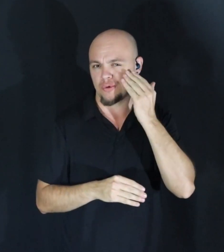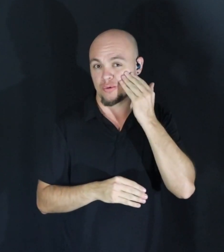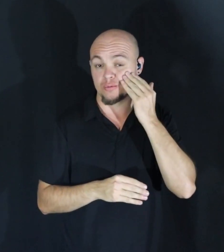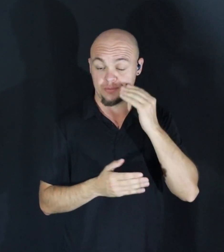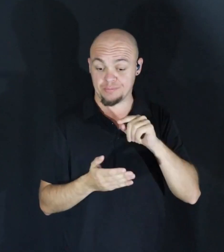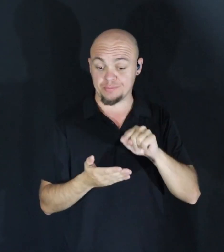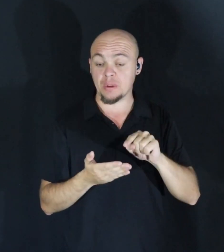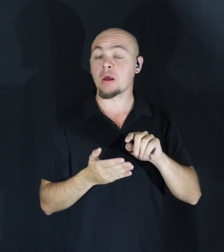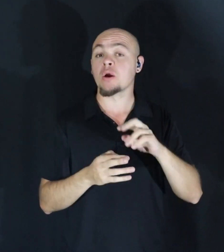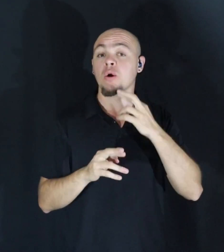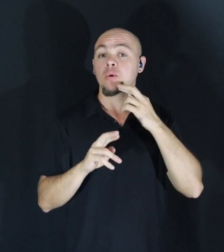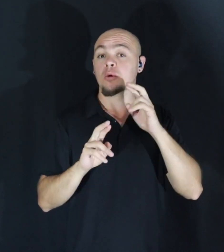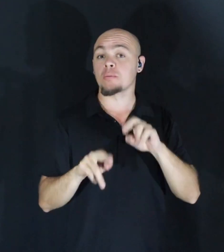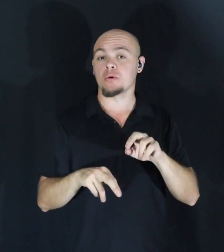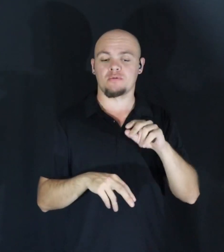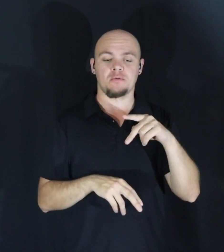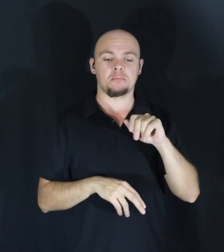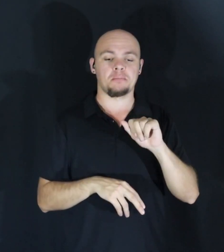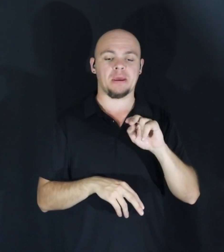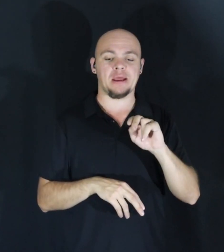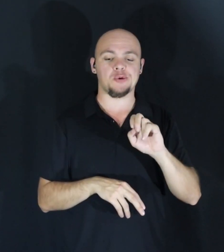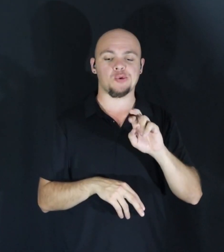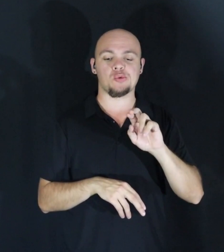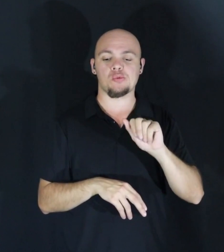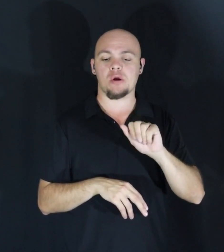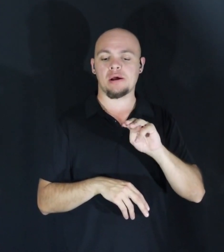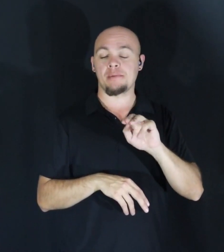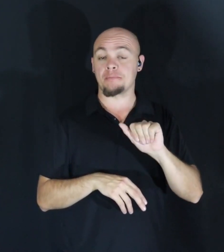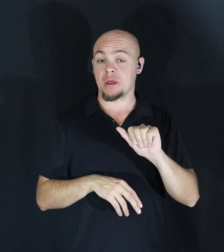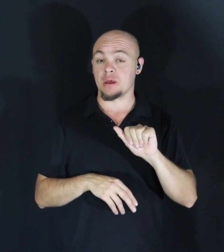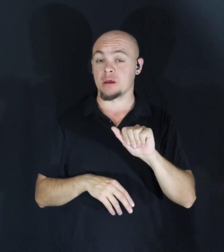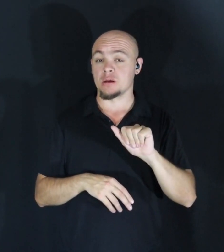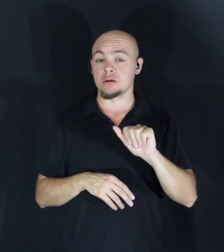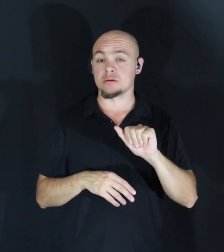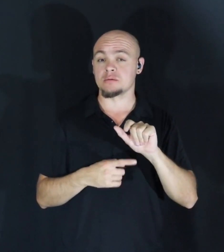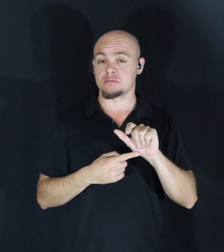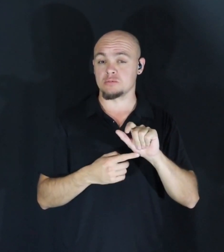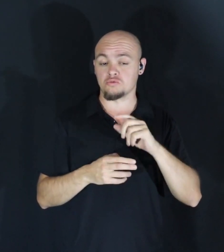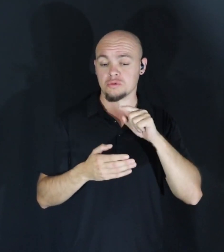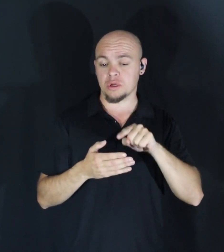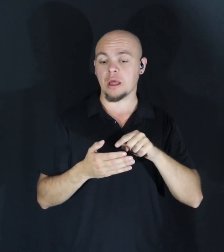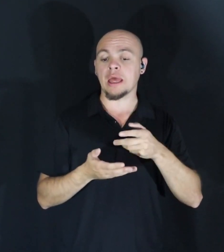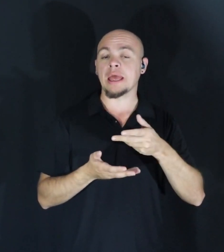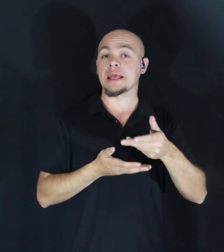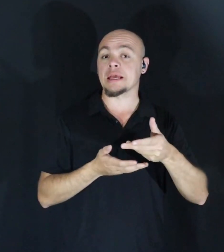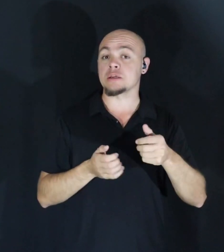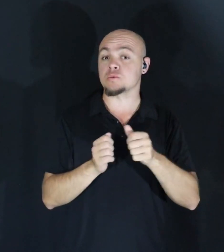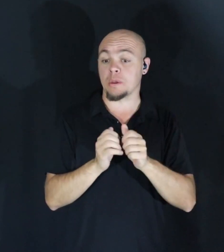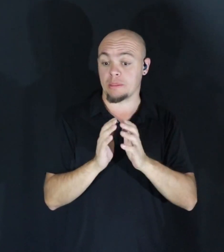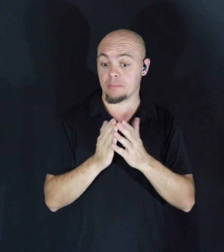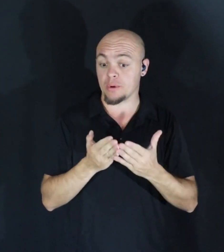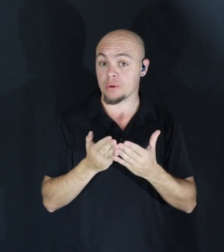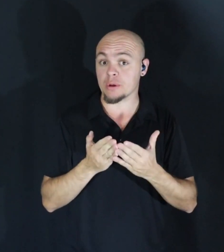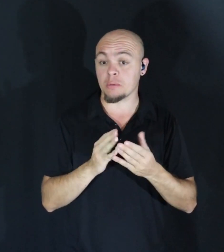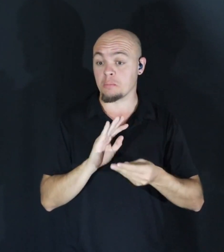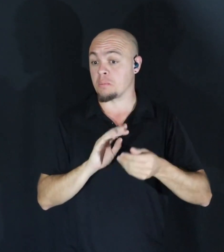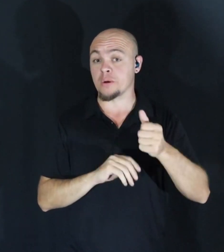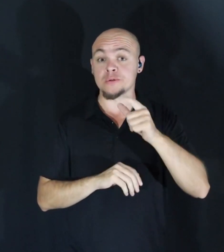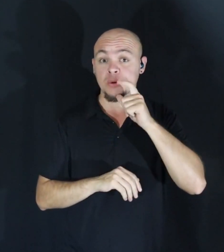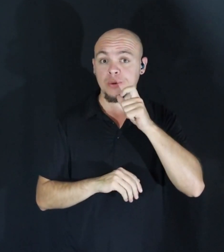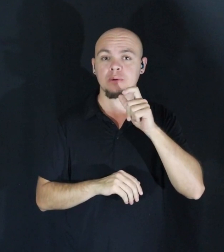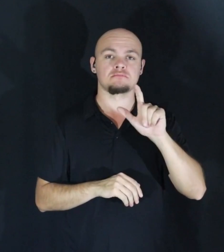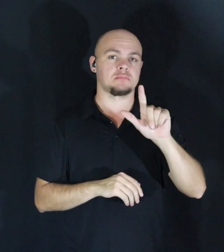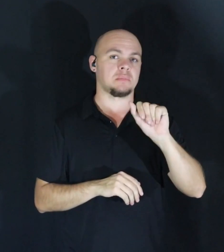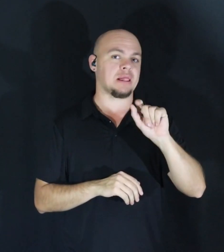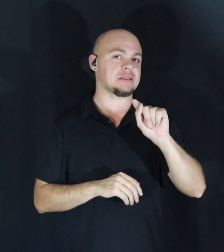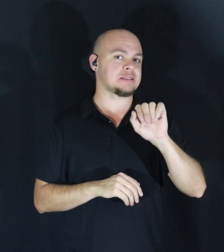report from the Panorama Project, Latinx readers are among those who engage with books more than any other ethnic group in the US.